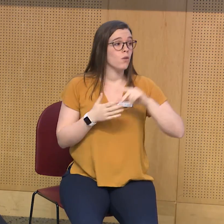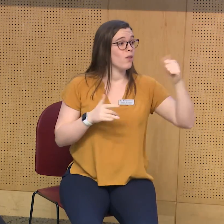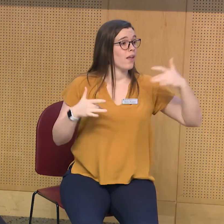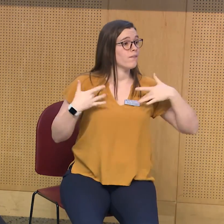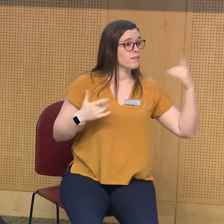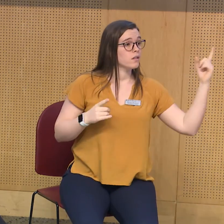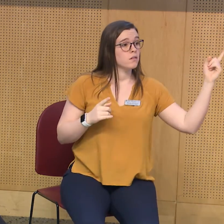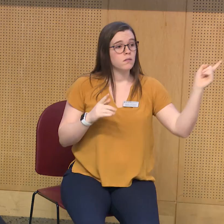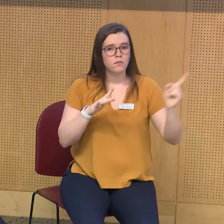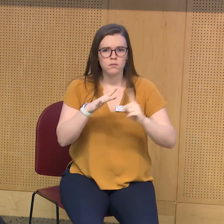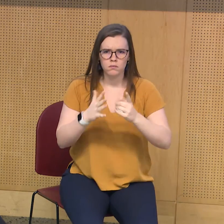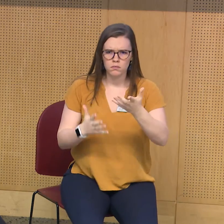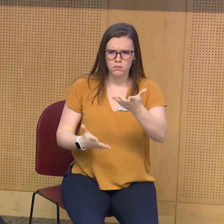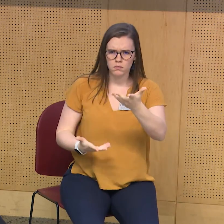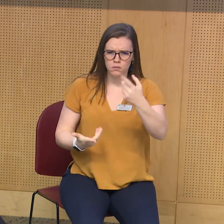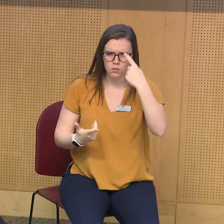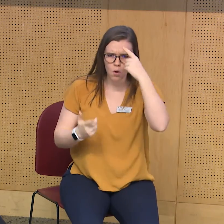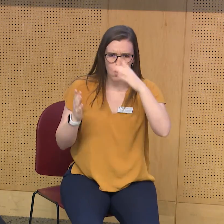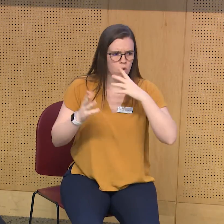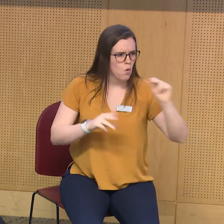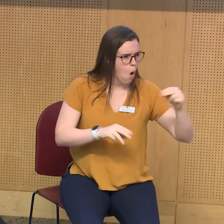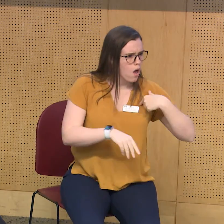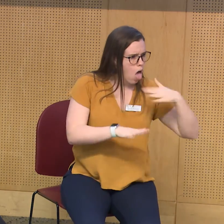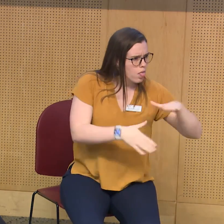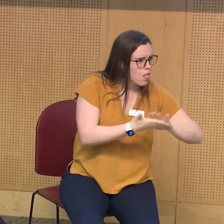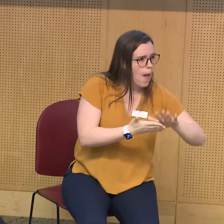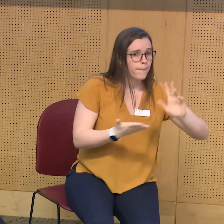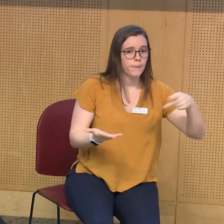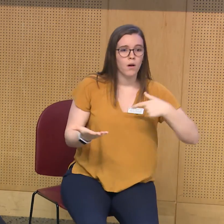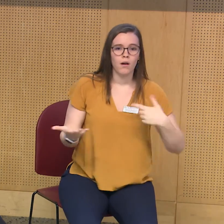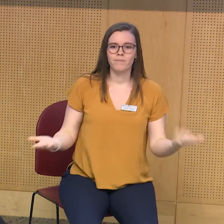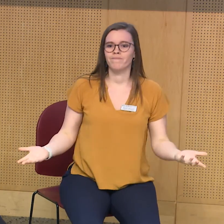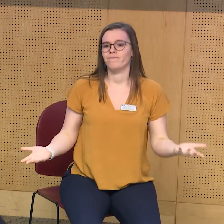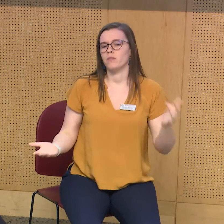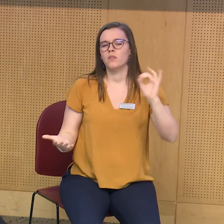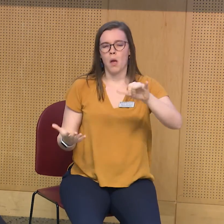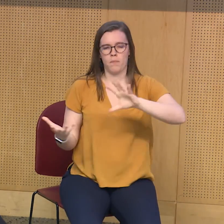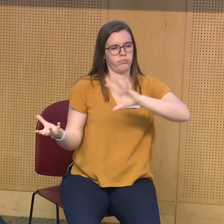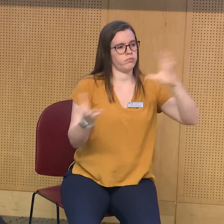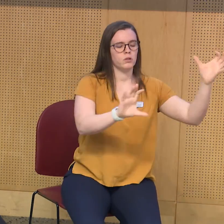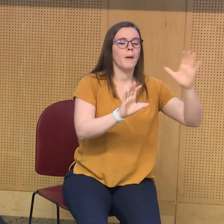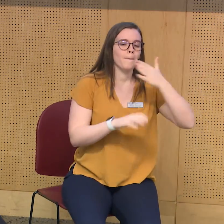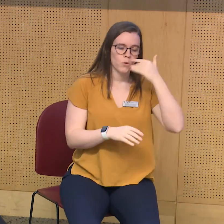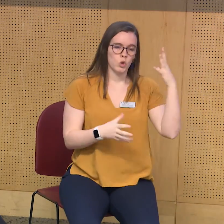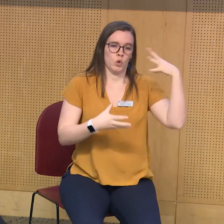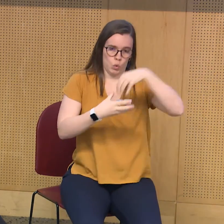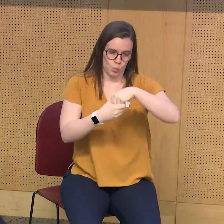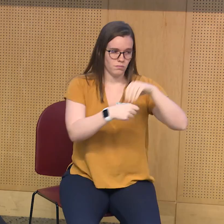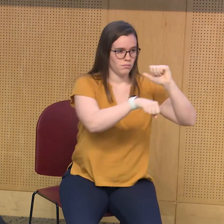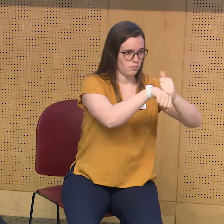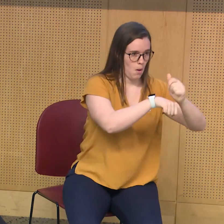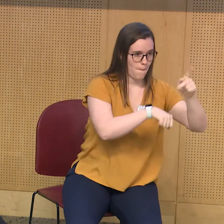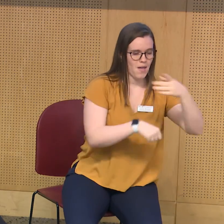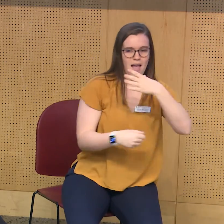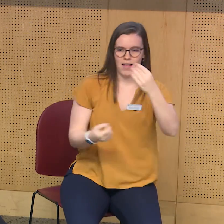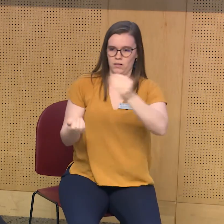another event butting up against theirs. So it throws everything off. So please do make time in